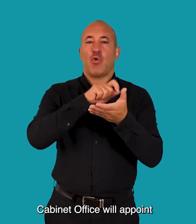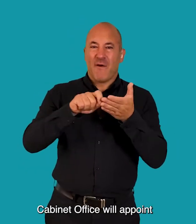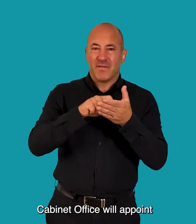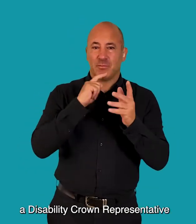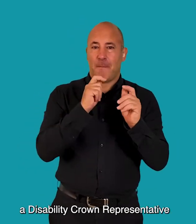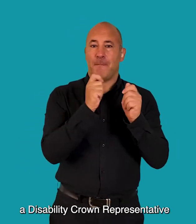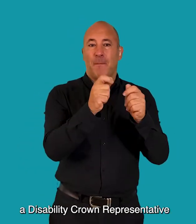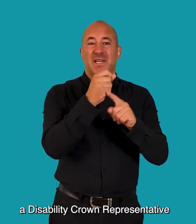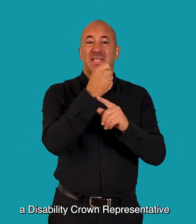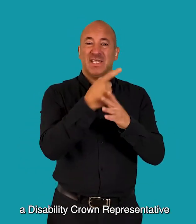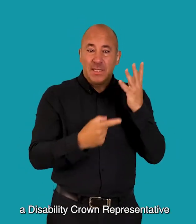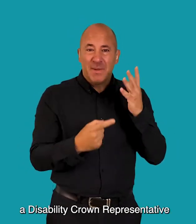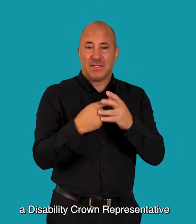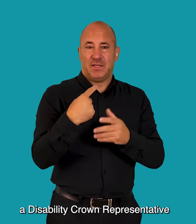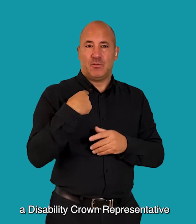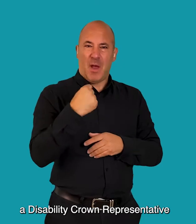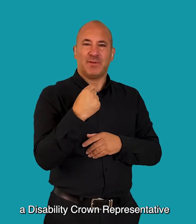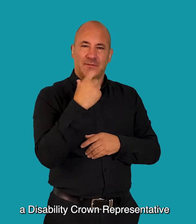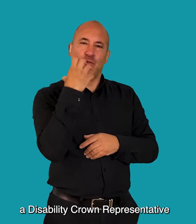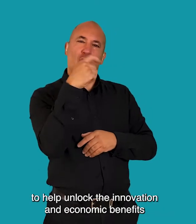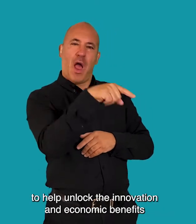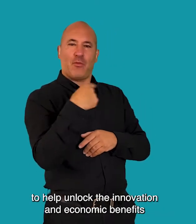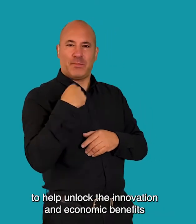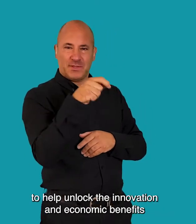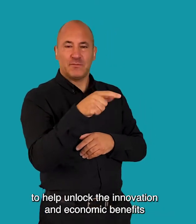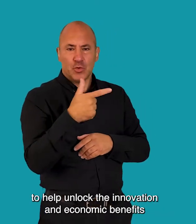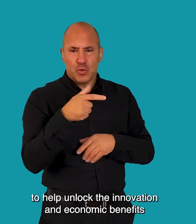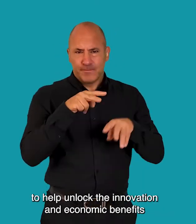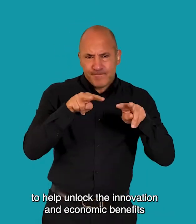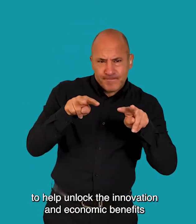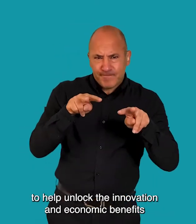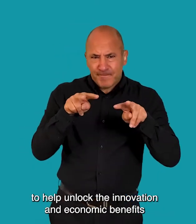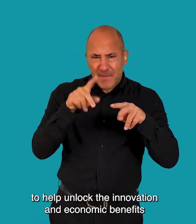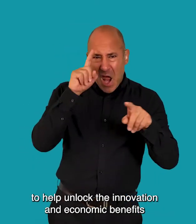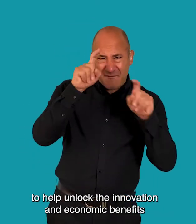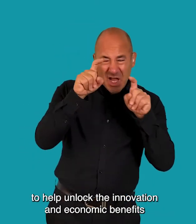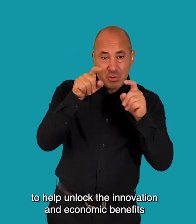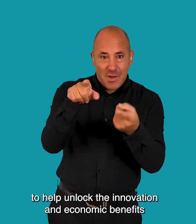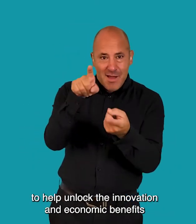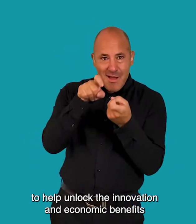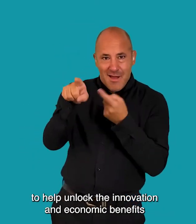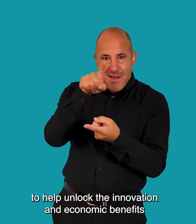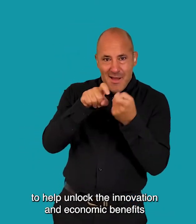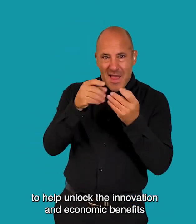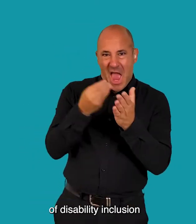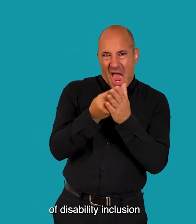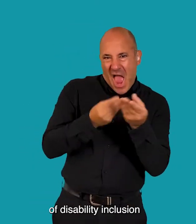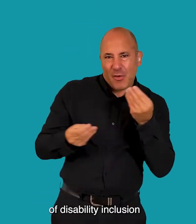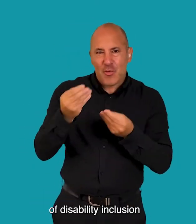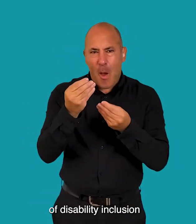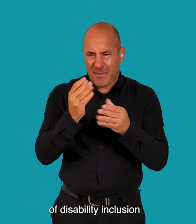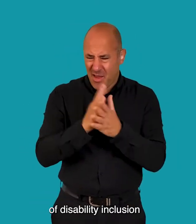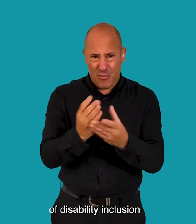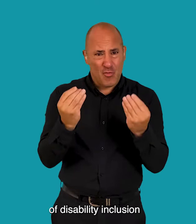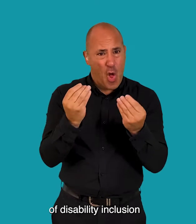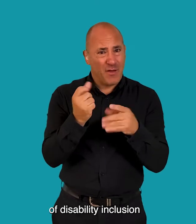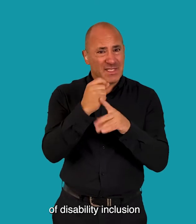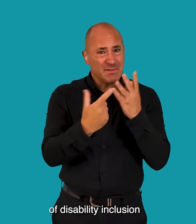a disability Crown representative to help unlock the innovation and economic benefits of disability inclusion through